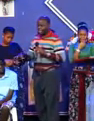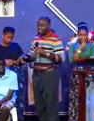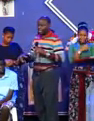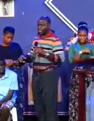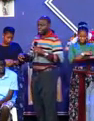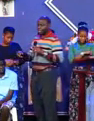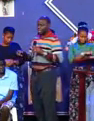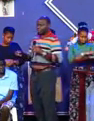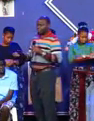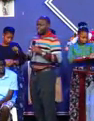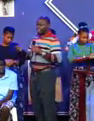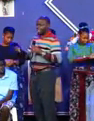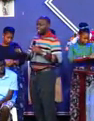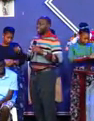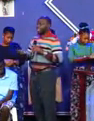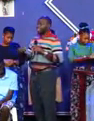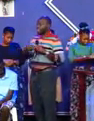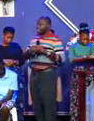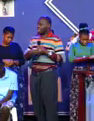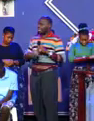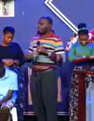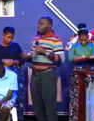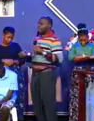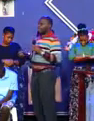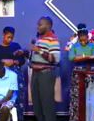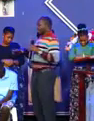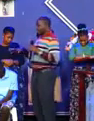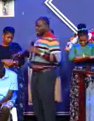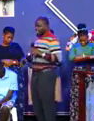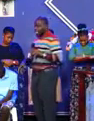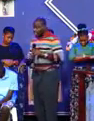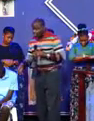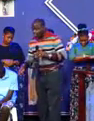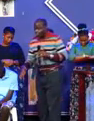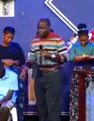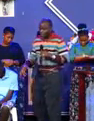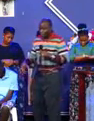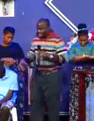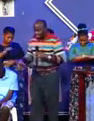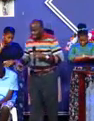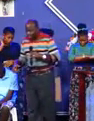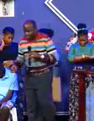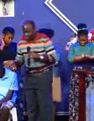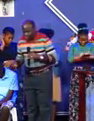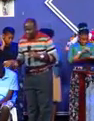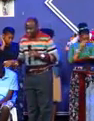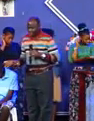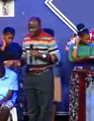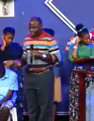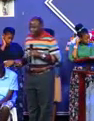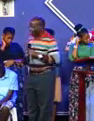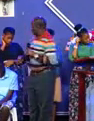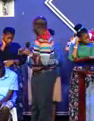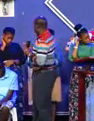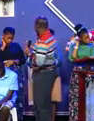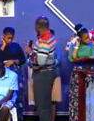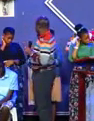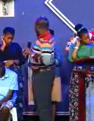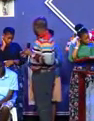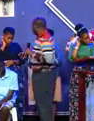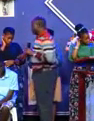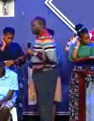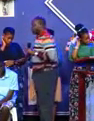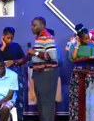alina by'ategeka. In fact, nali nteekateeka genda mbaali. Mazi ngenda kufuluma kwambala nga tubwenti. Omwana